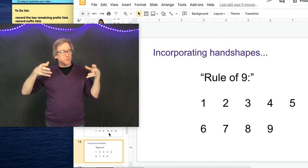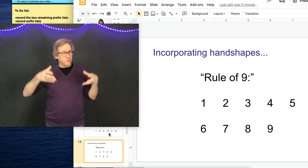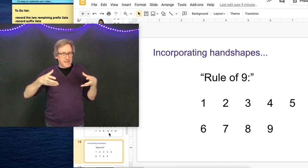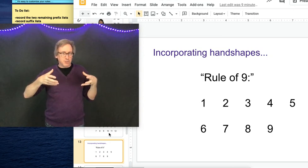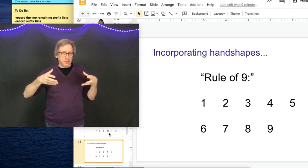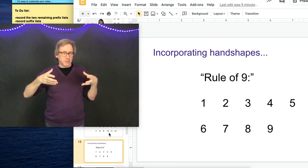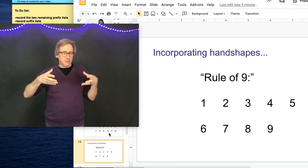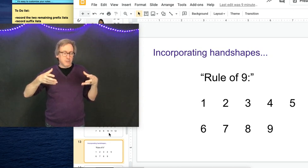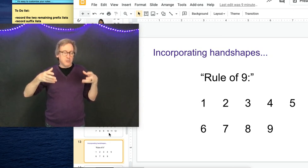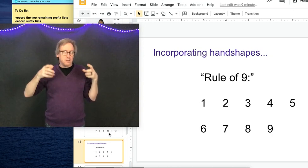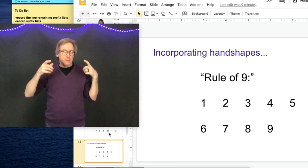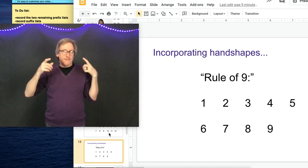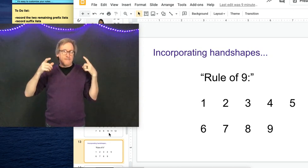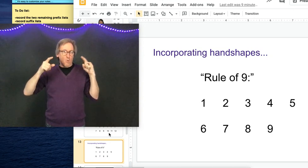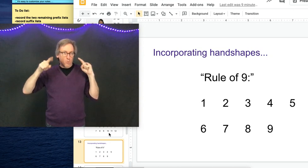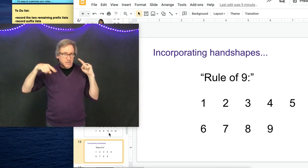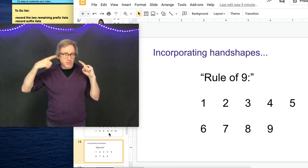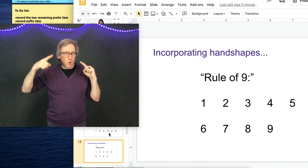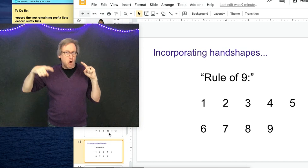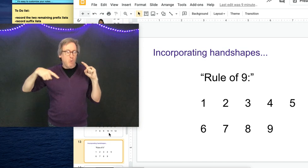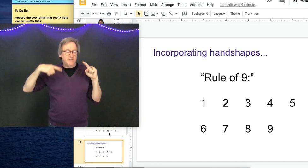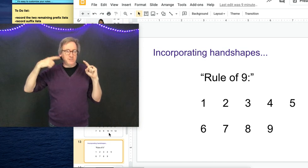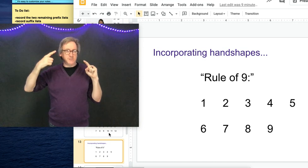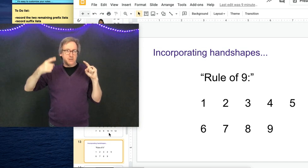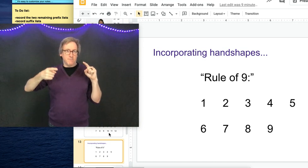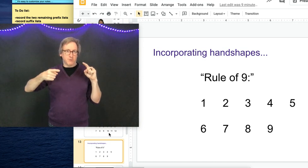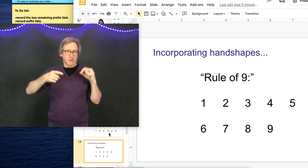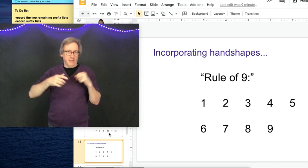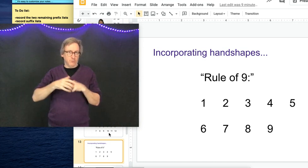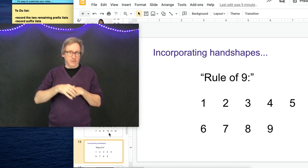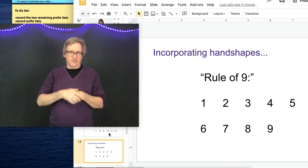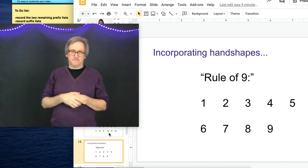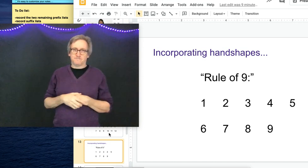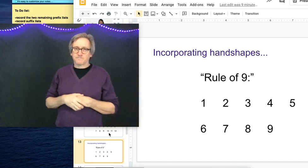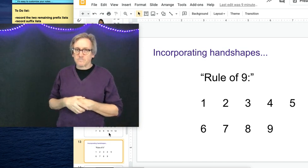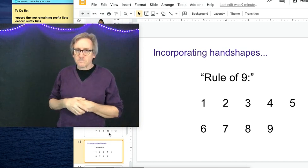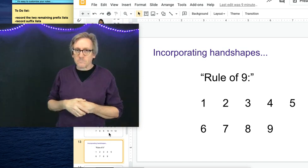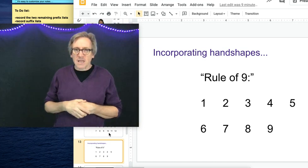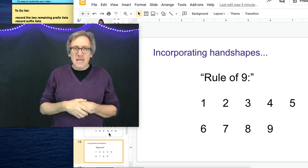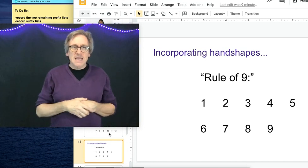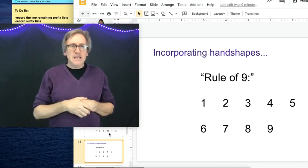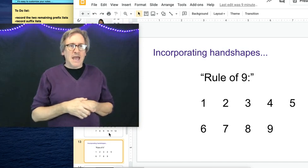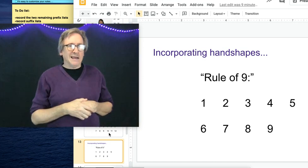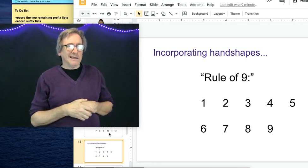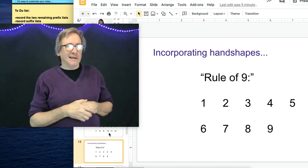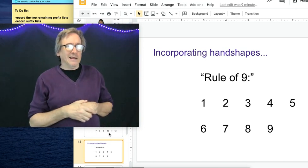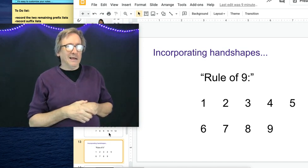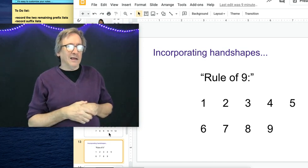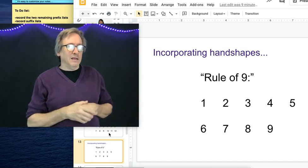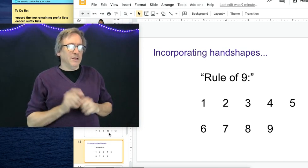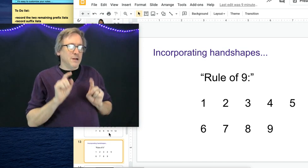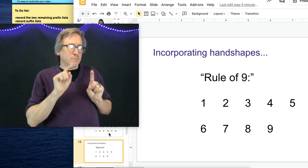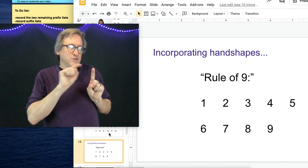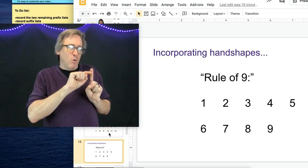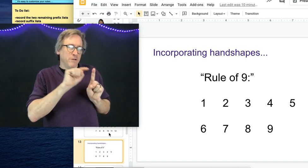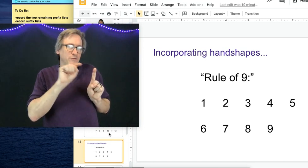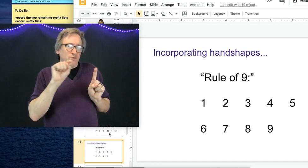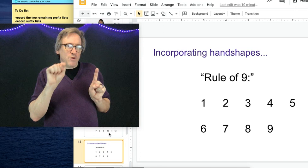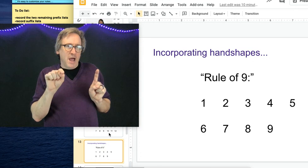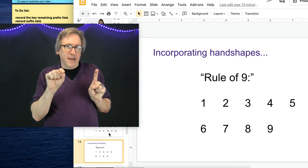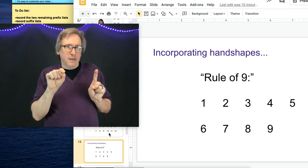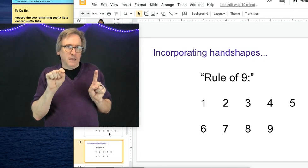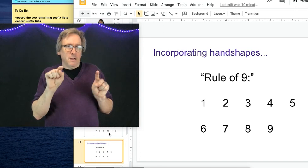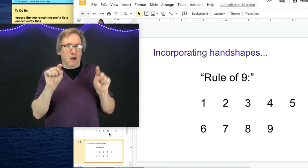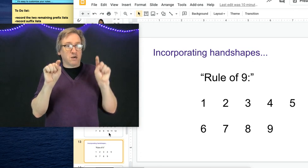and duration, we do always use a number in with it. And the numbers 1